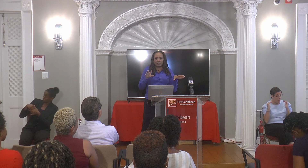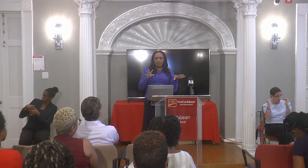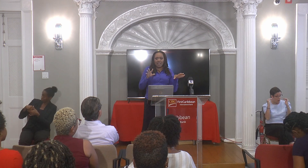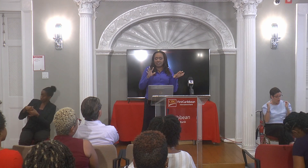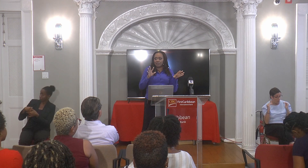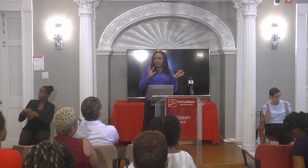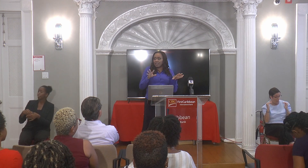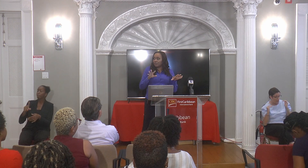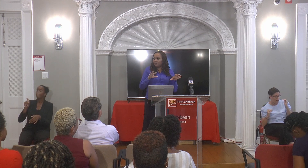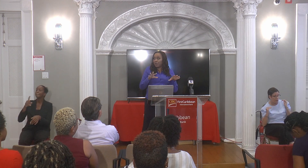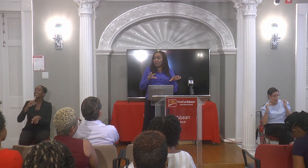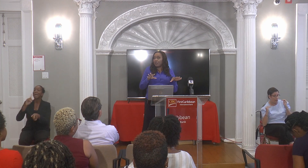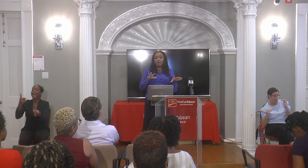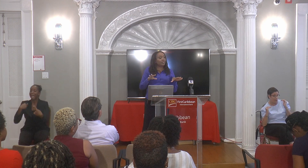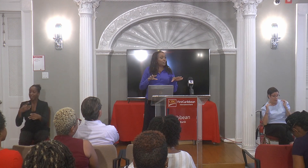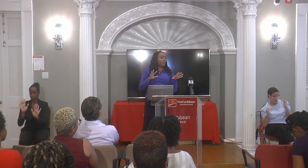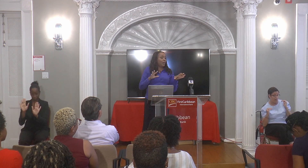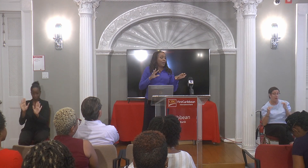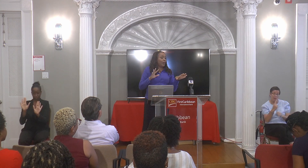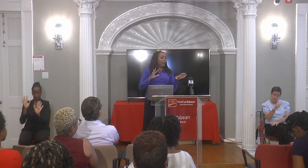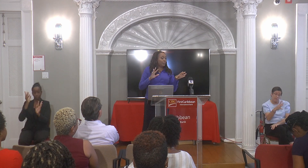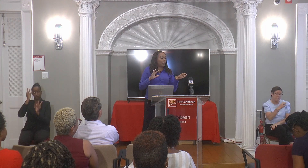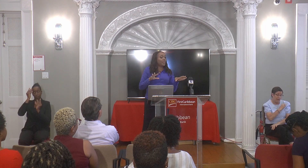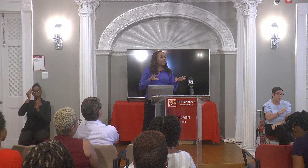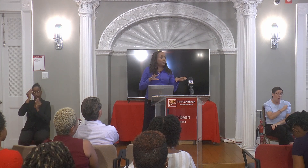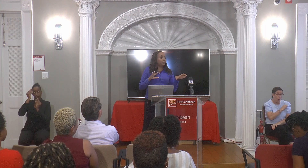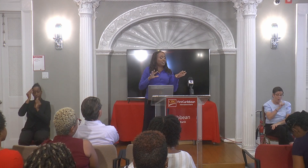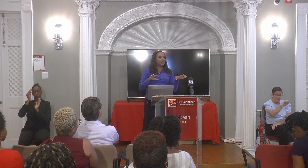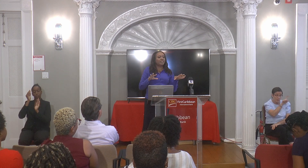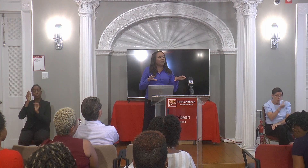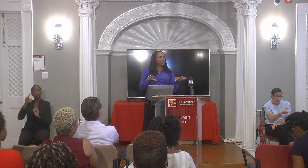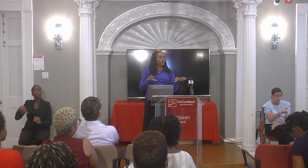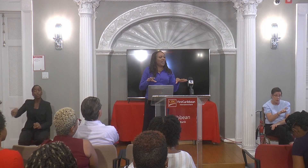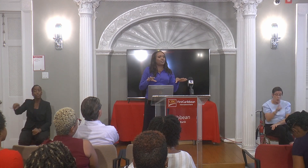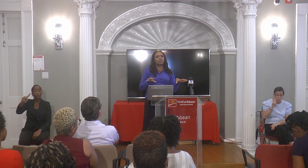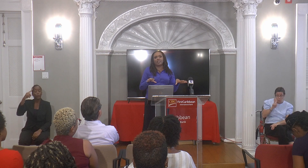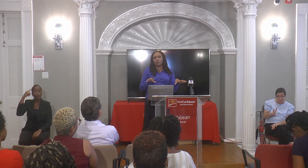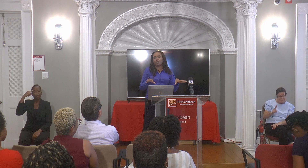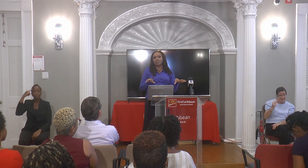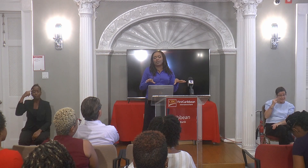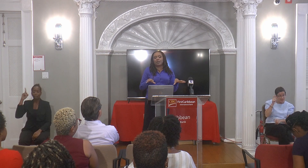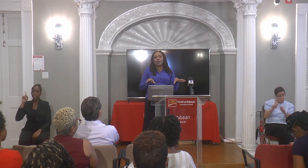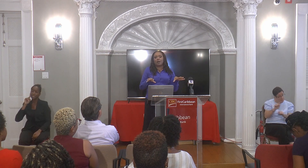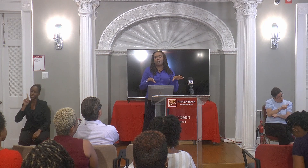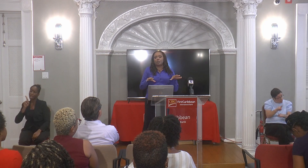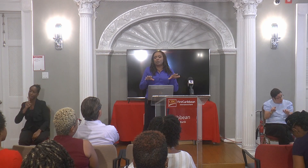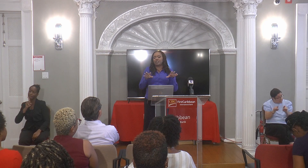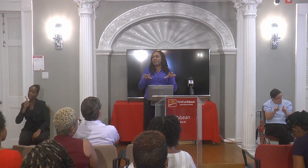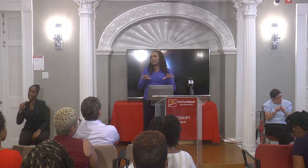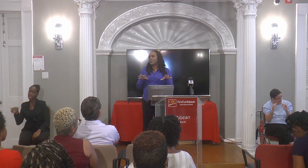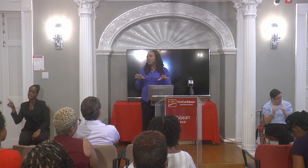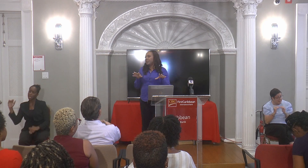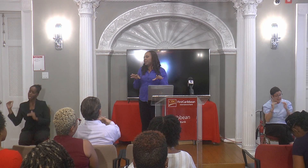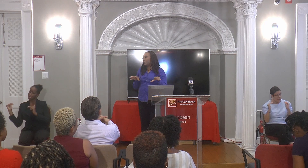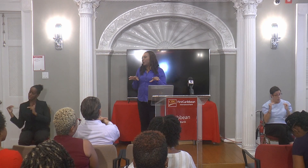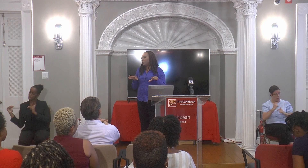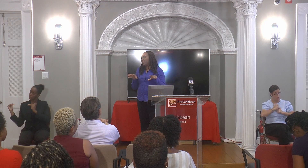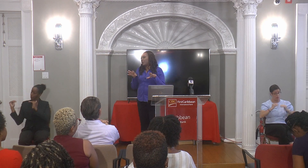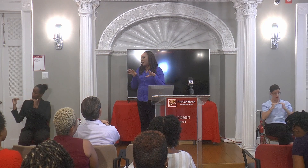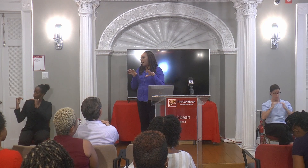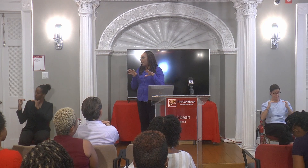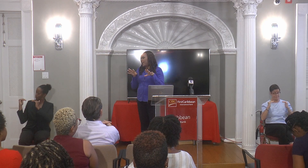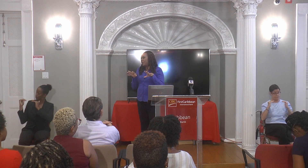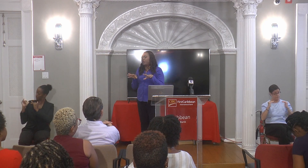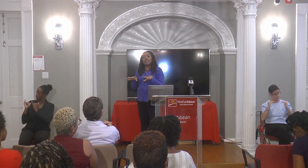And that's a very honest question. Do you see deaf people as your equals? Do you see them